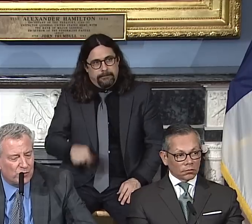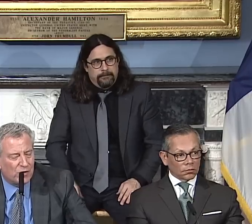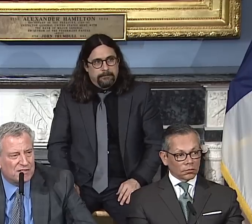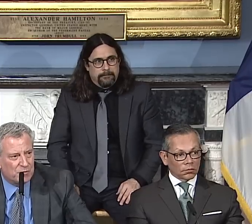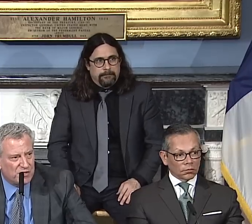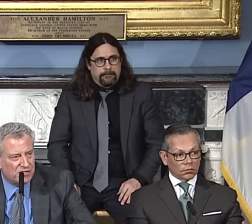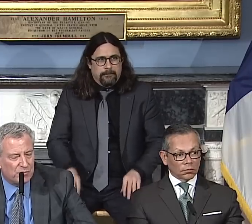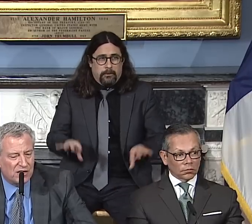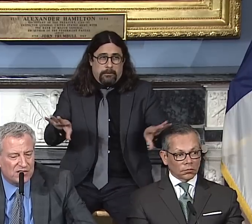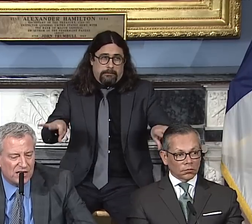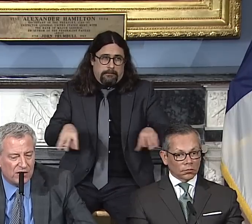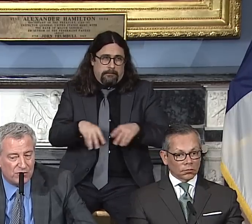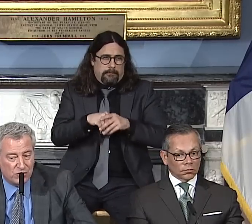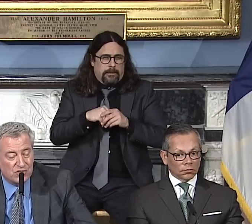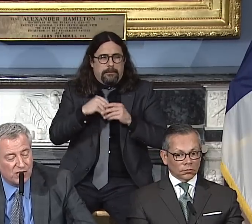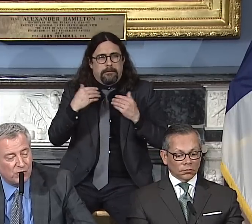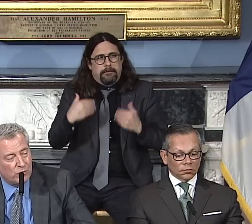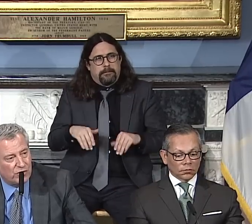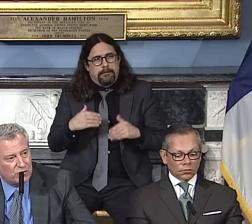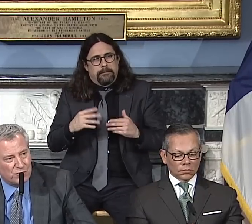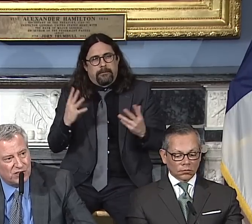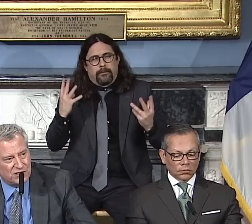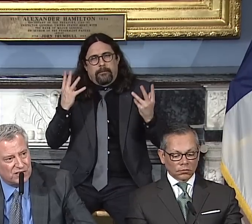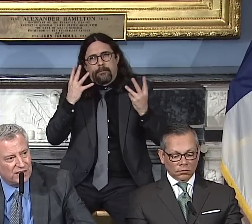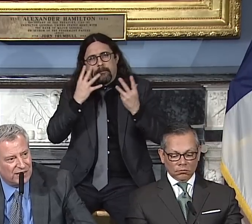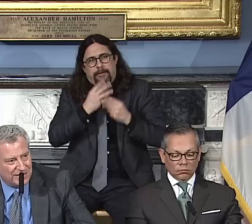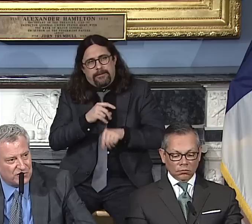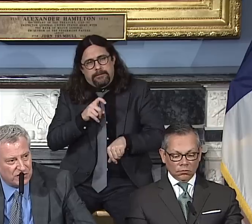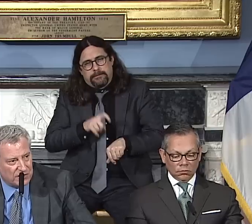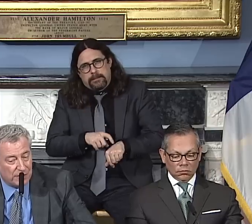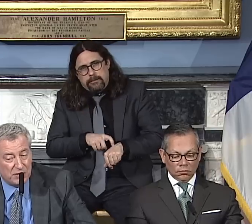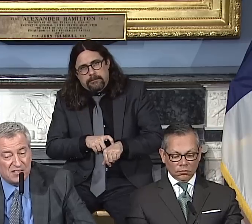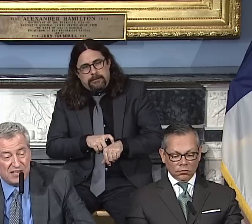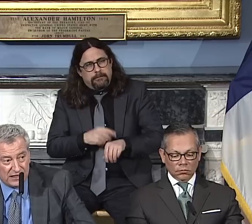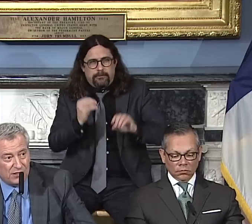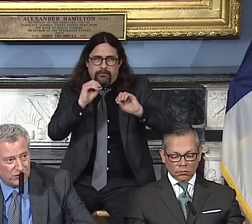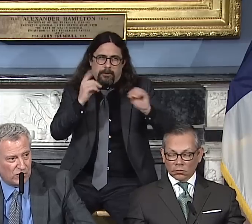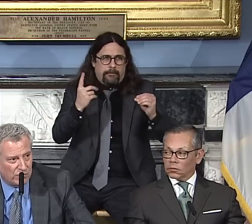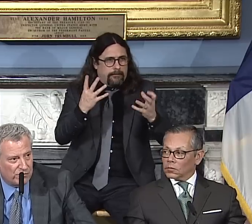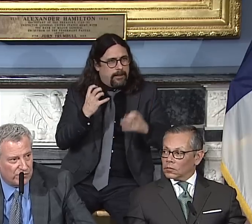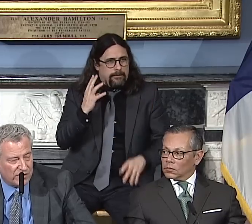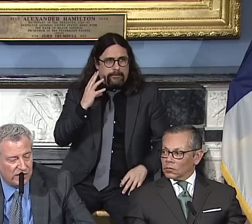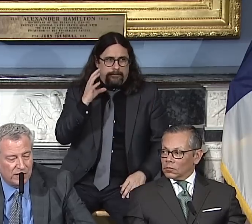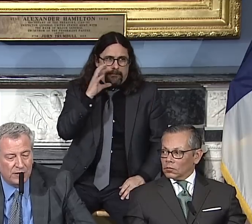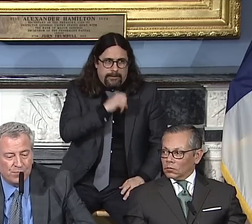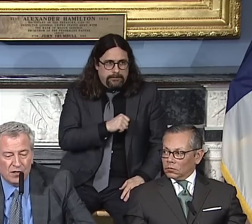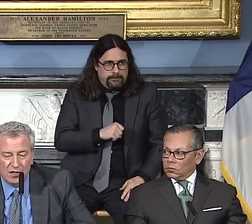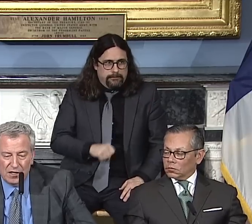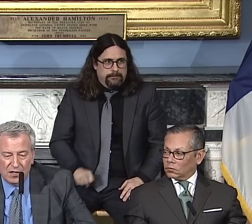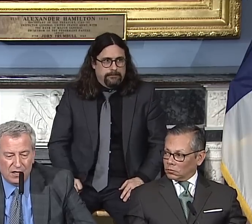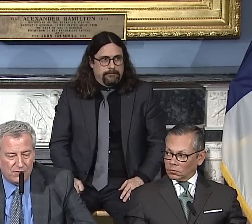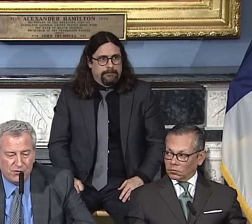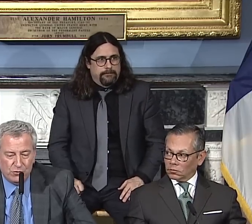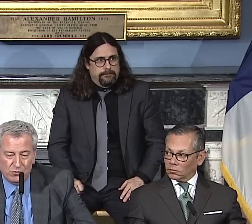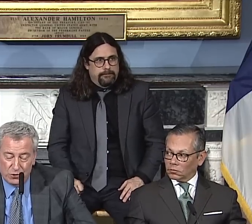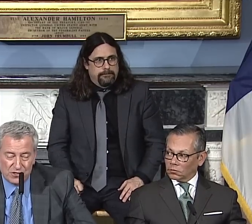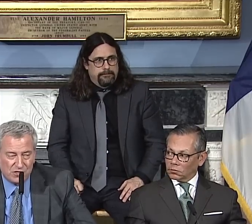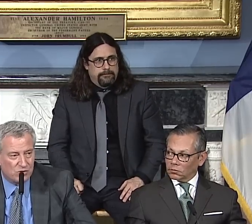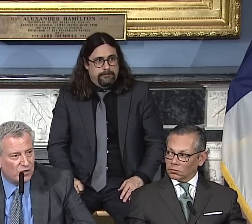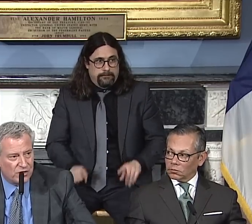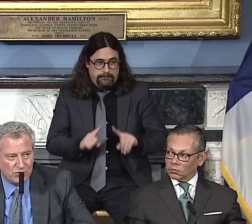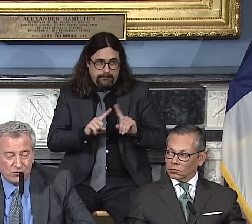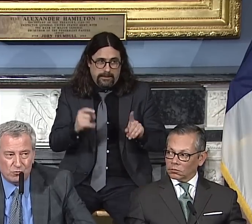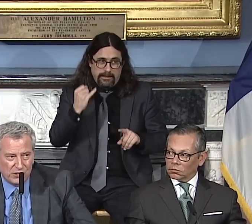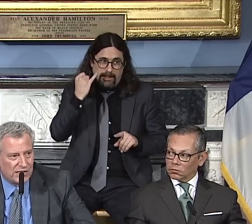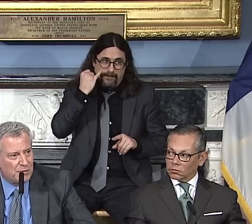so no one wants to miss it. But I'd say if you're someone with those pre-existing conditions, and particularly if you're over 50, if you go to